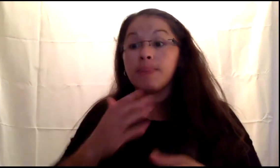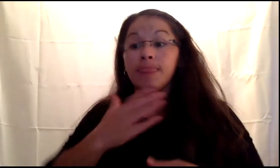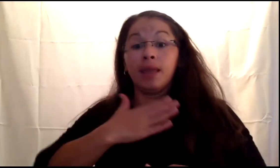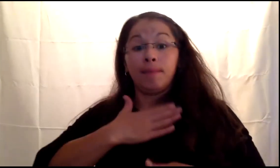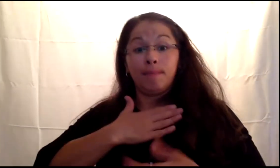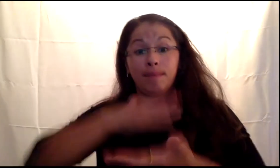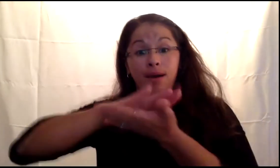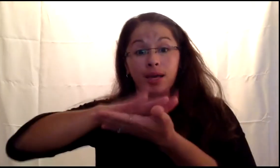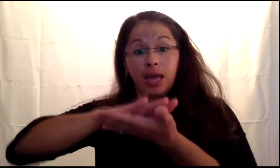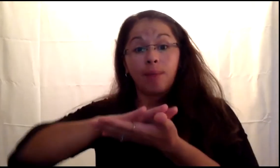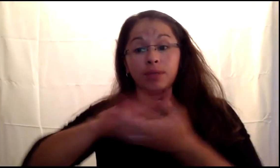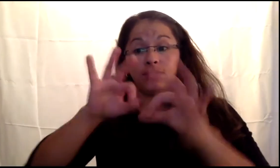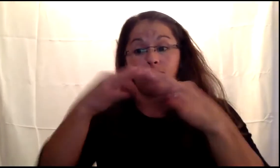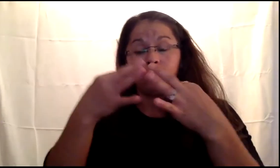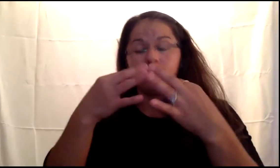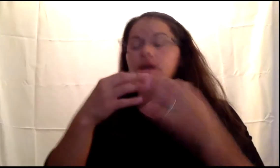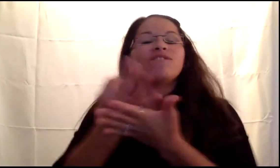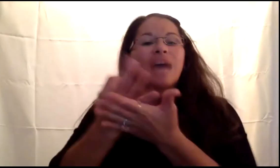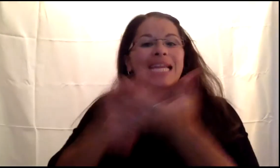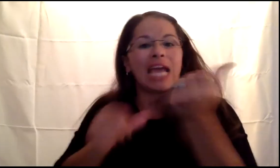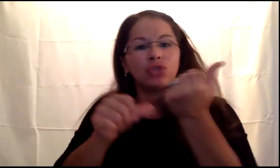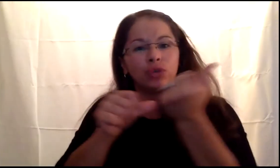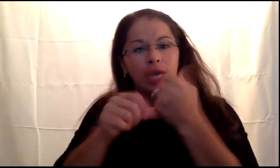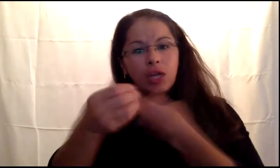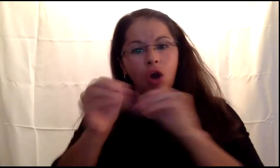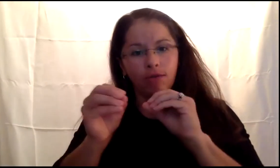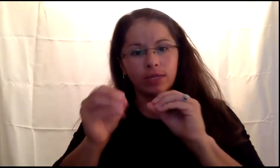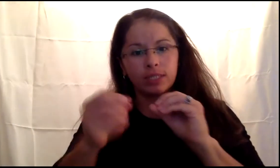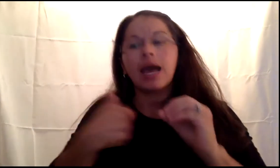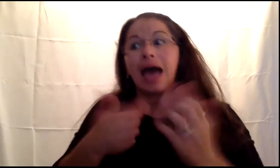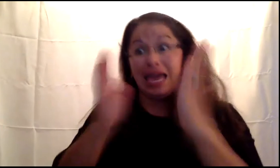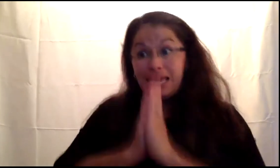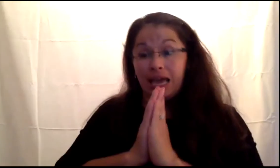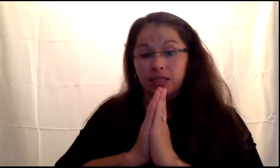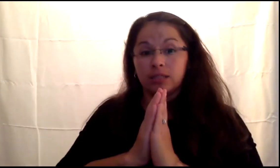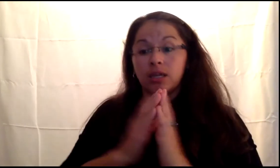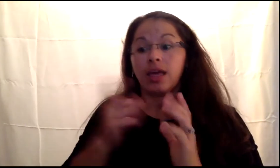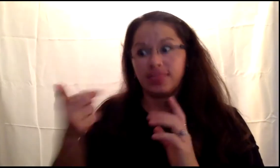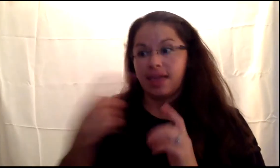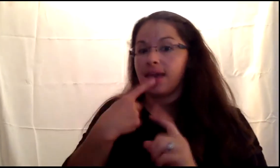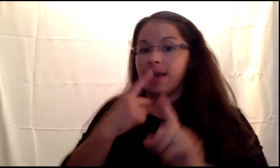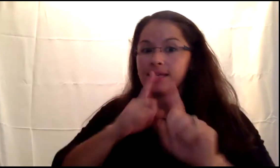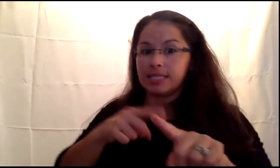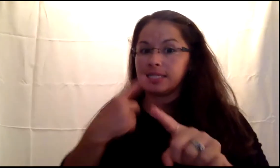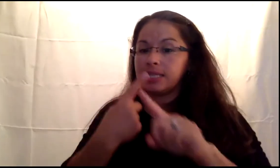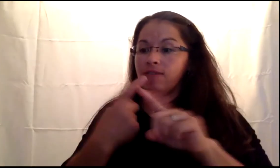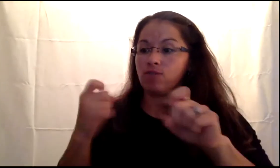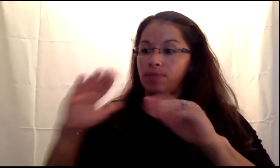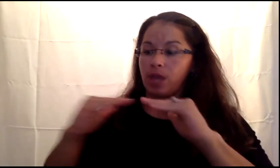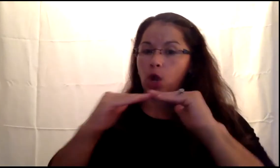aid office, because I asked that question kind of after we met, and they said that from their peer group, and even they were going to sit in and we can share that as part of the